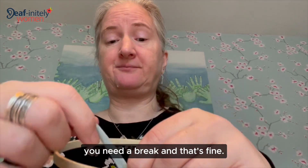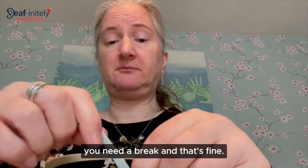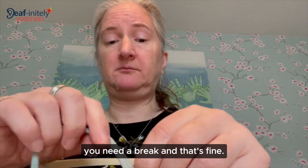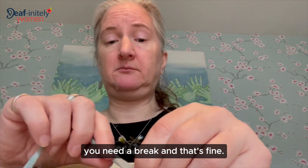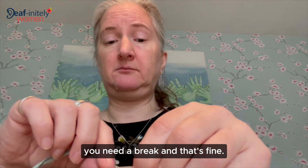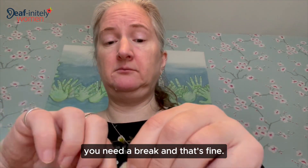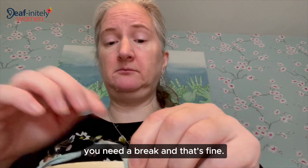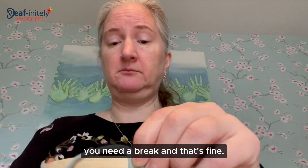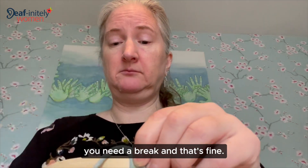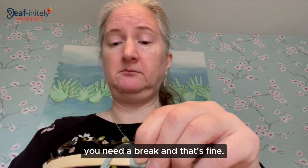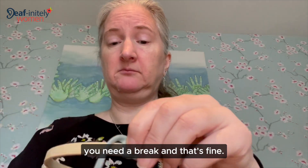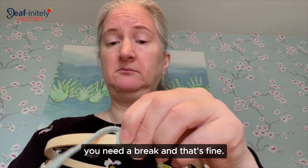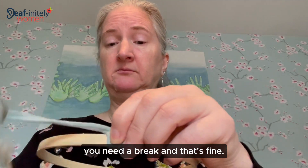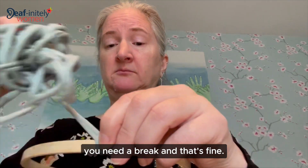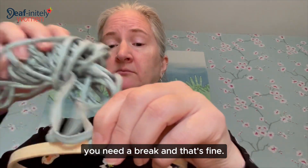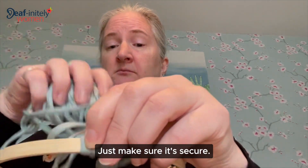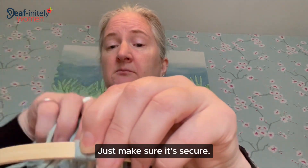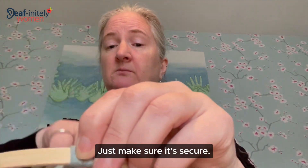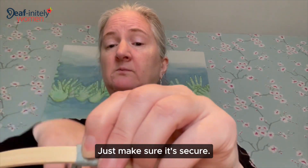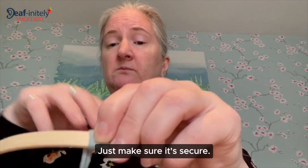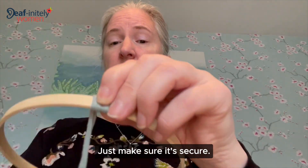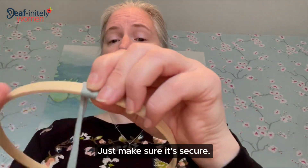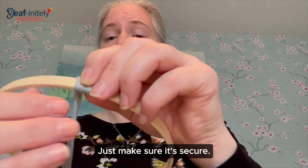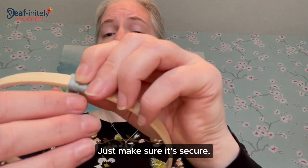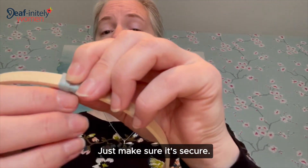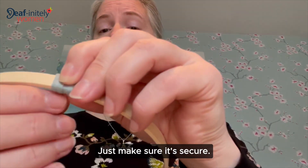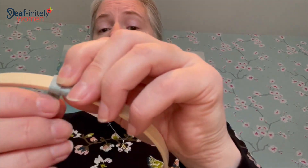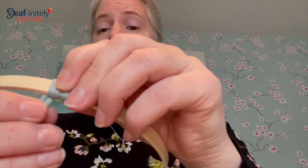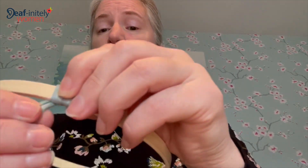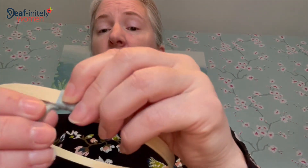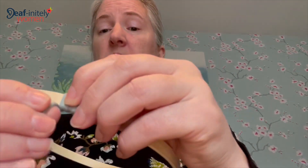a break, and that's fine, just make sure it's secure.